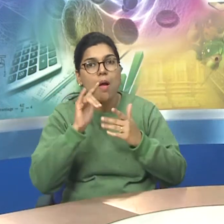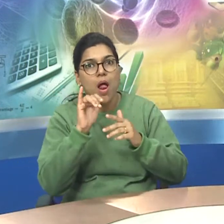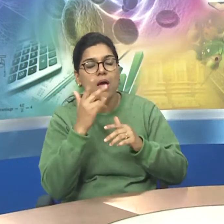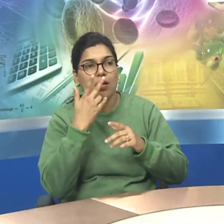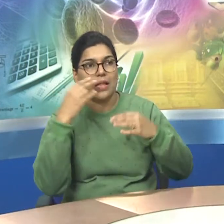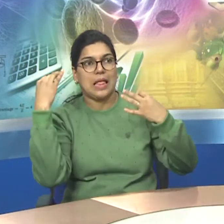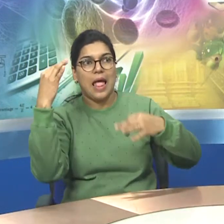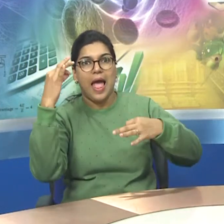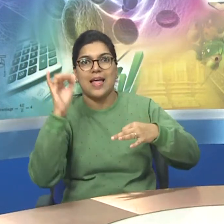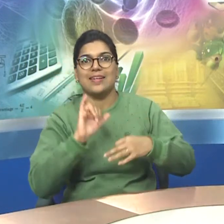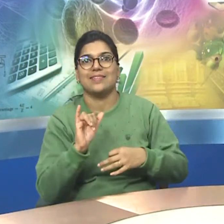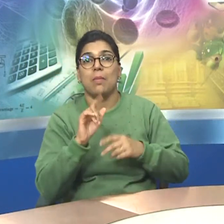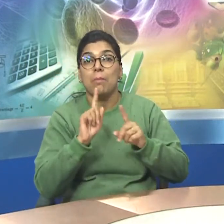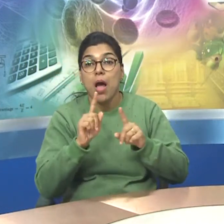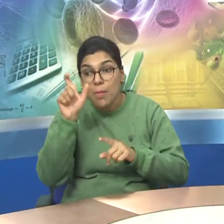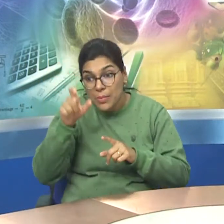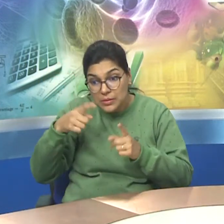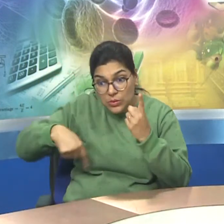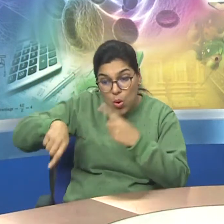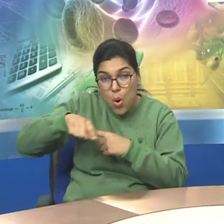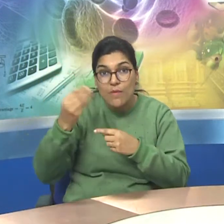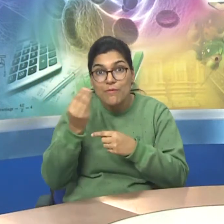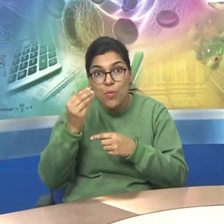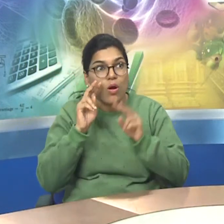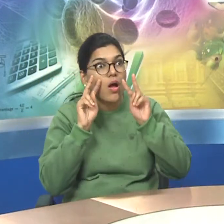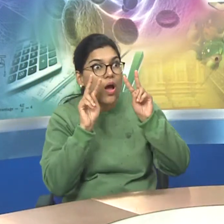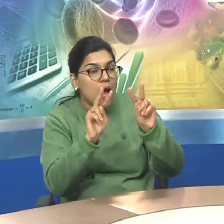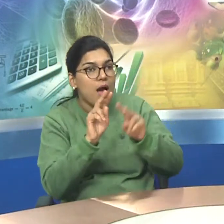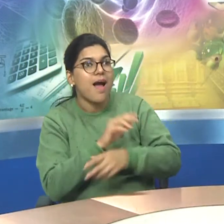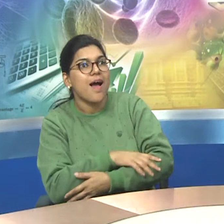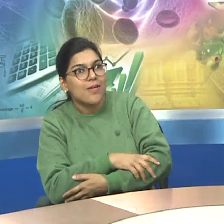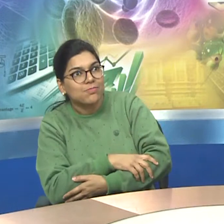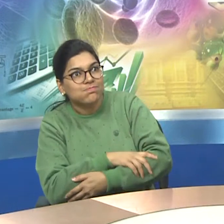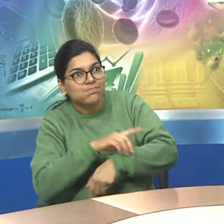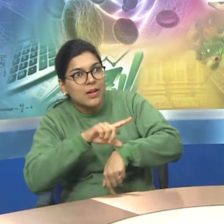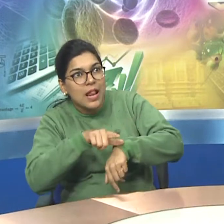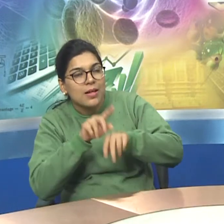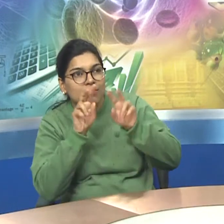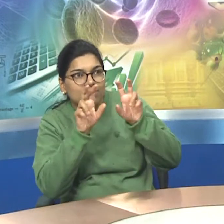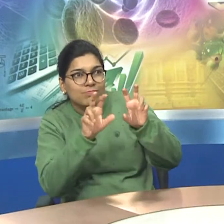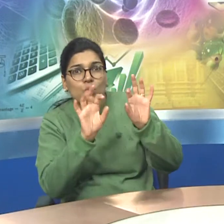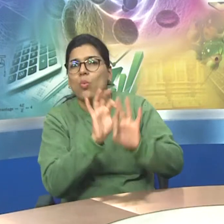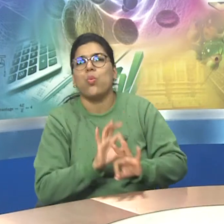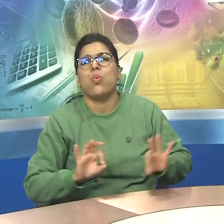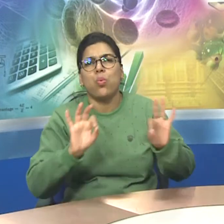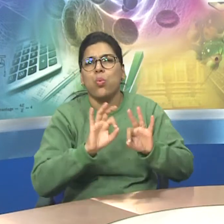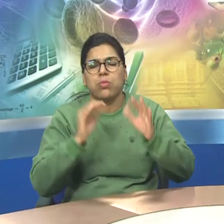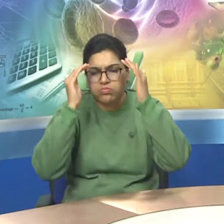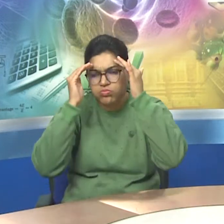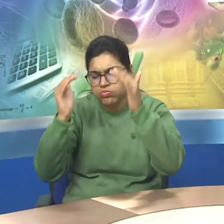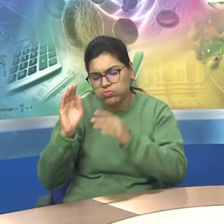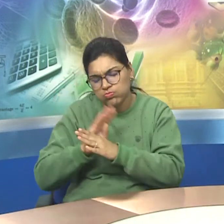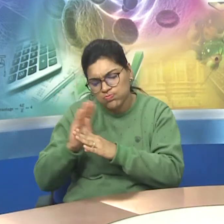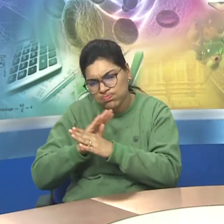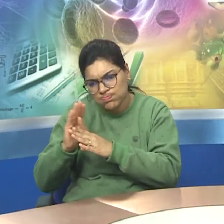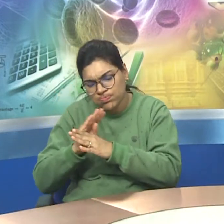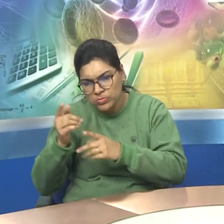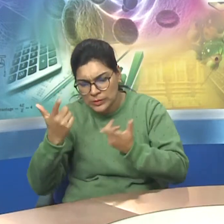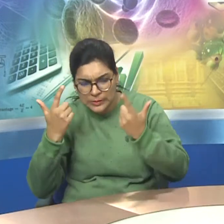like waves, but still we don't like, or we just do not pay attention to so many things which are